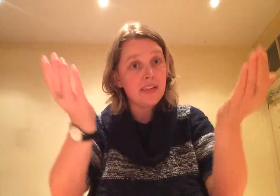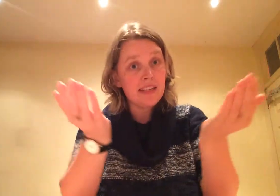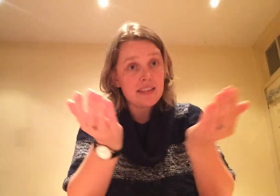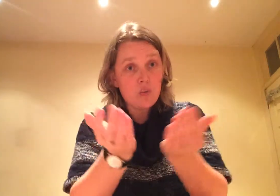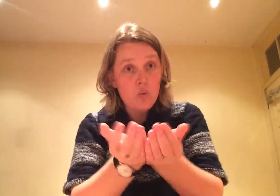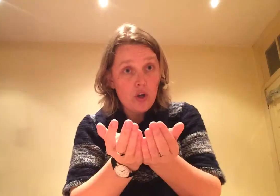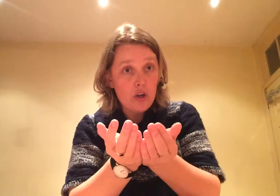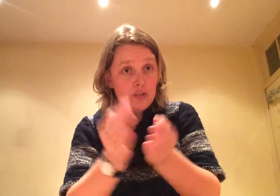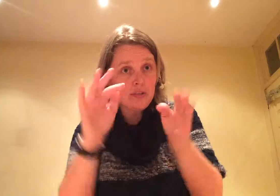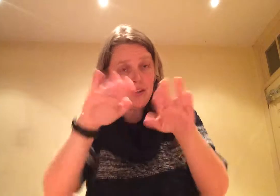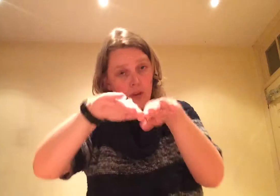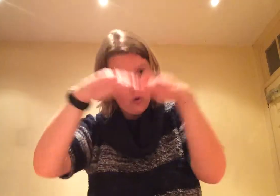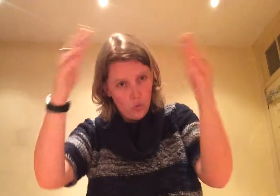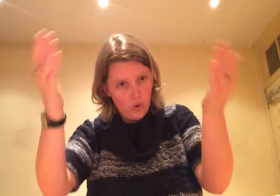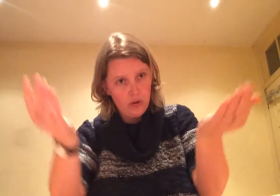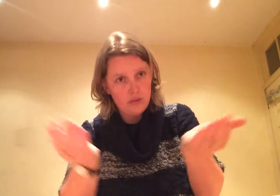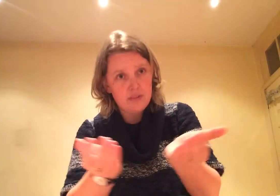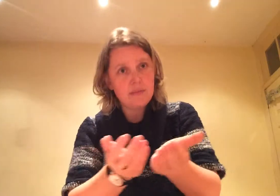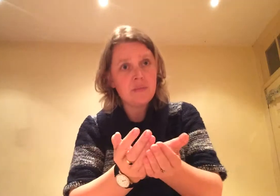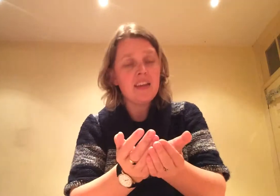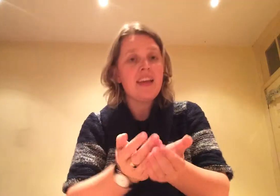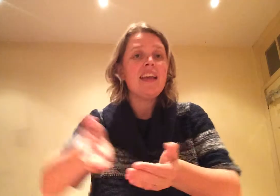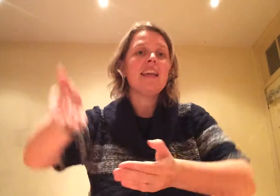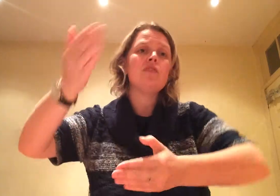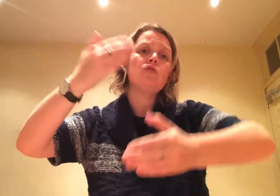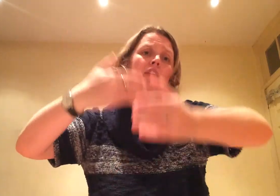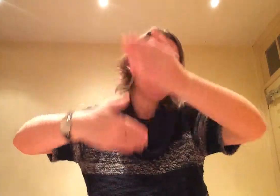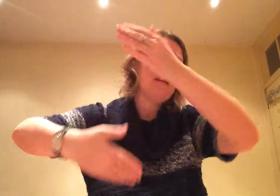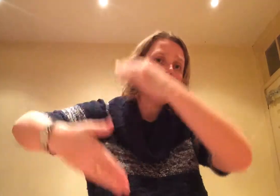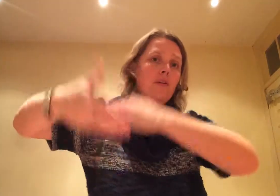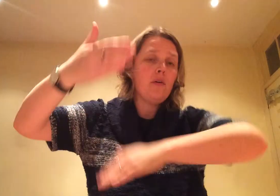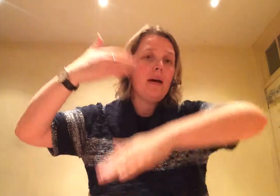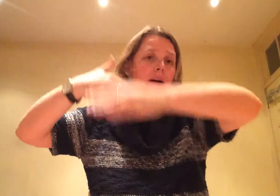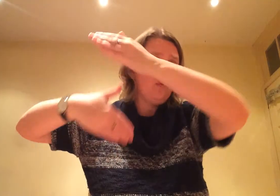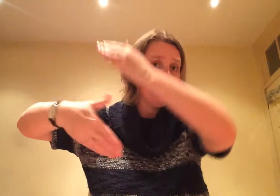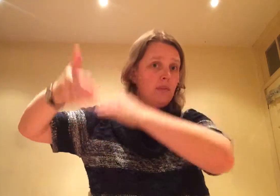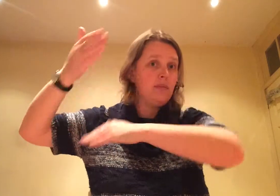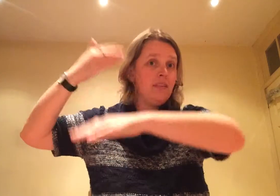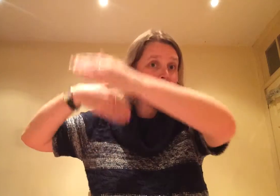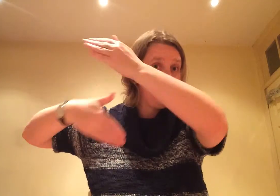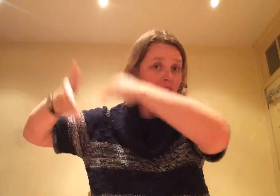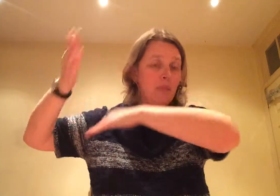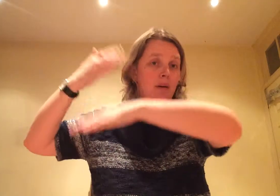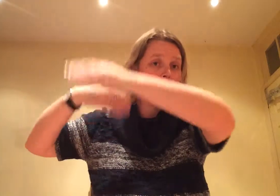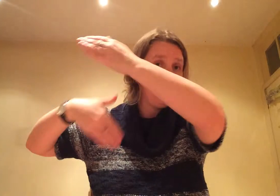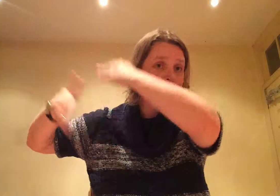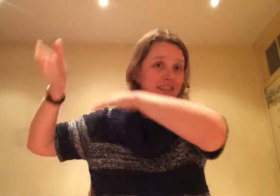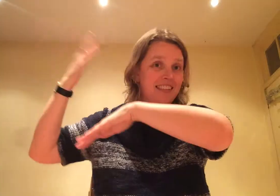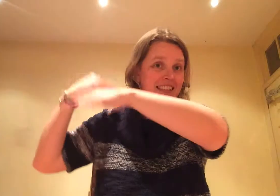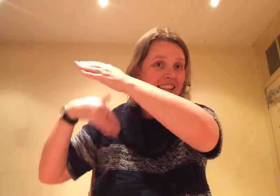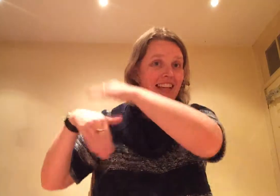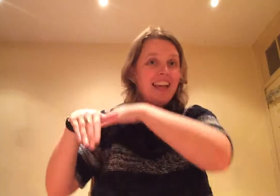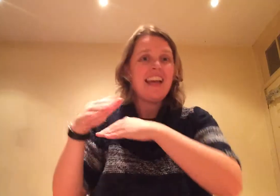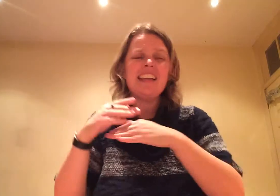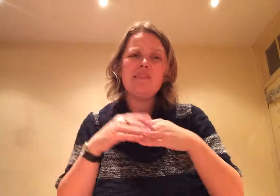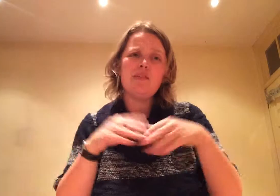Geography, that's the world, like the whole world. History, go backwards, in past. And if you're